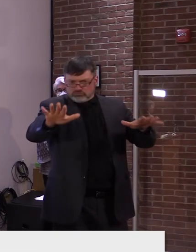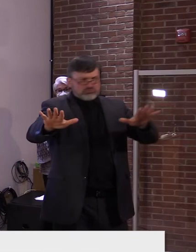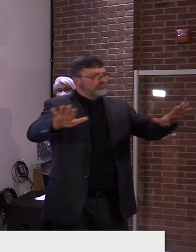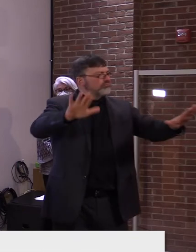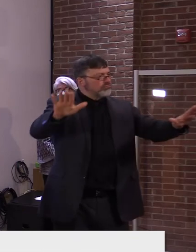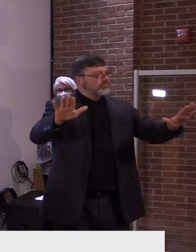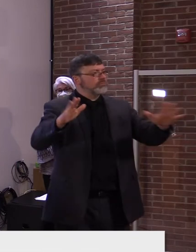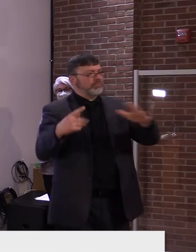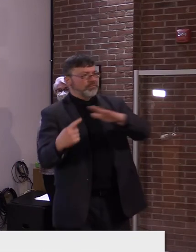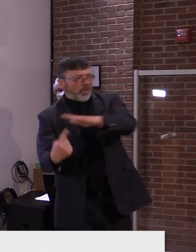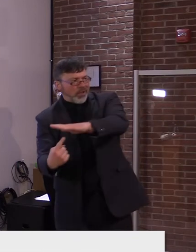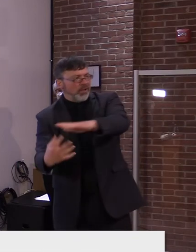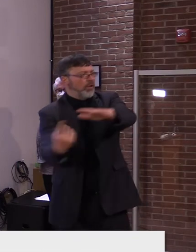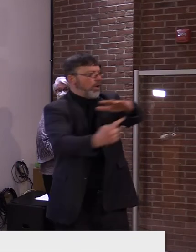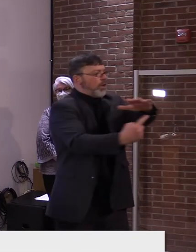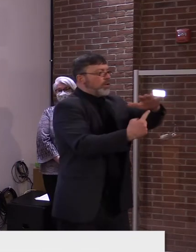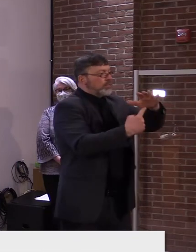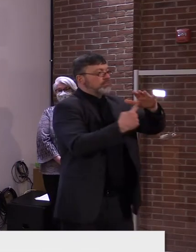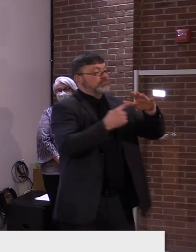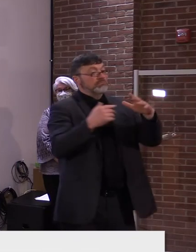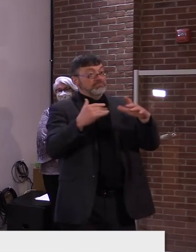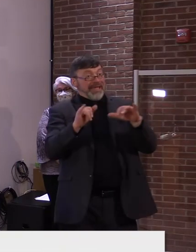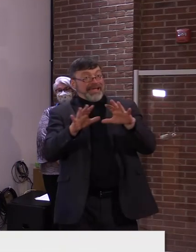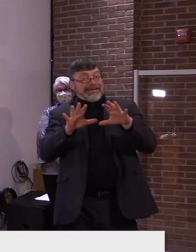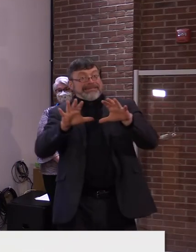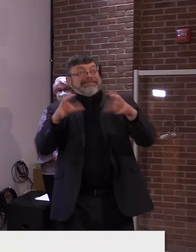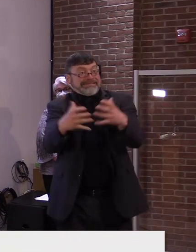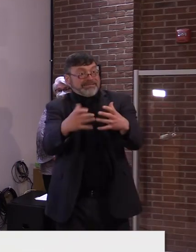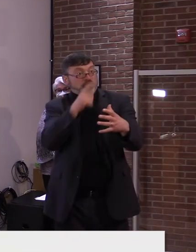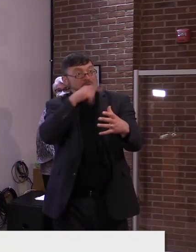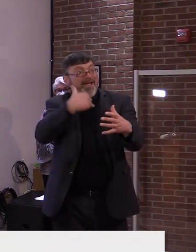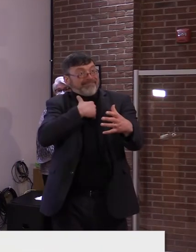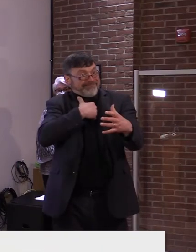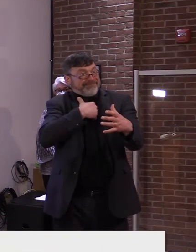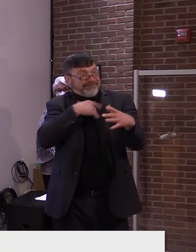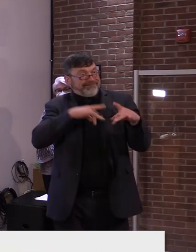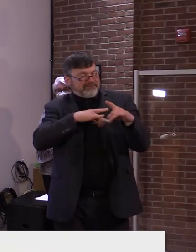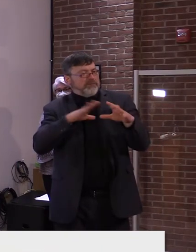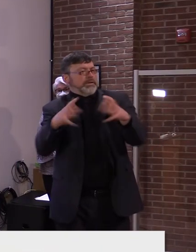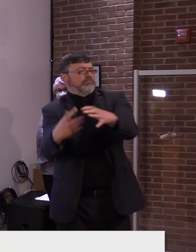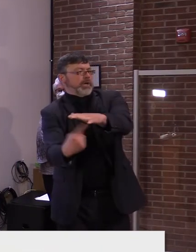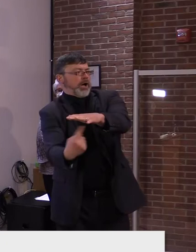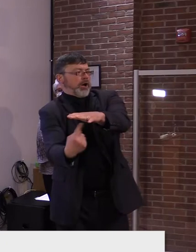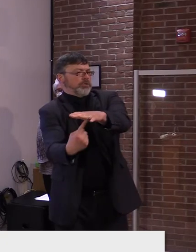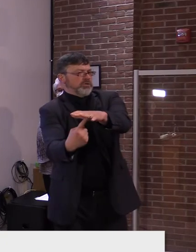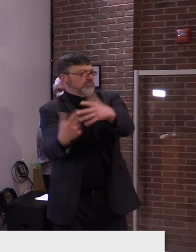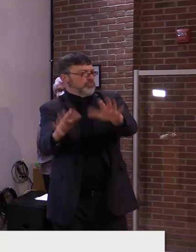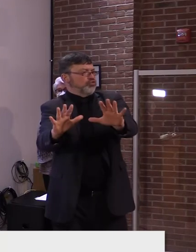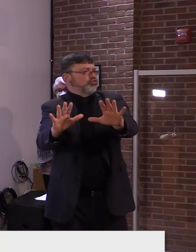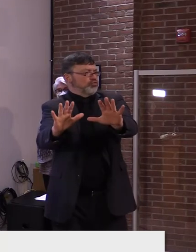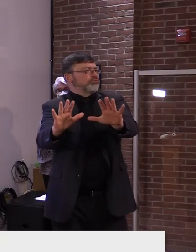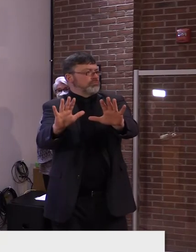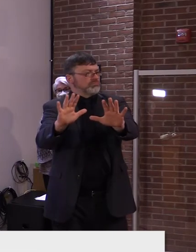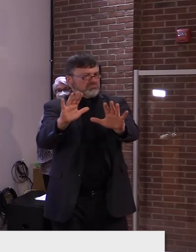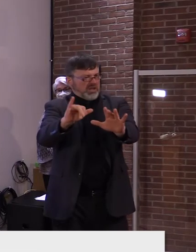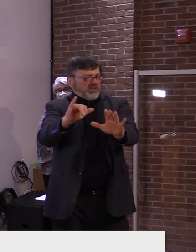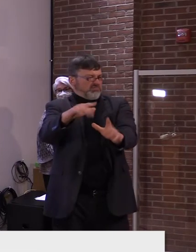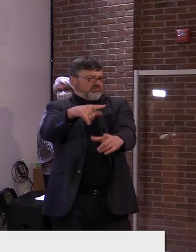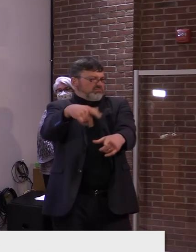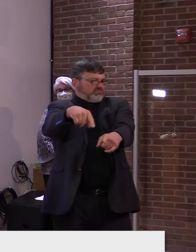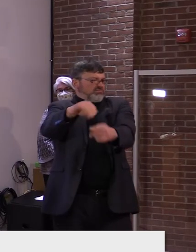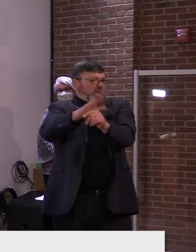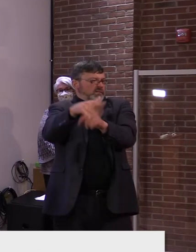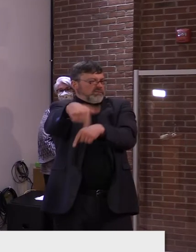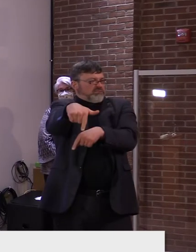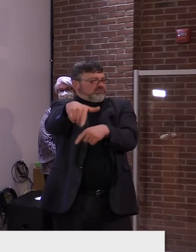come out are those isolation units where we're seeing positive. So I think what we're seeing is exactly what